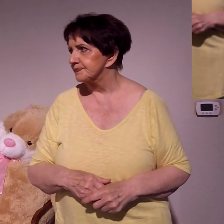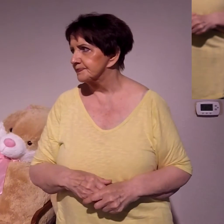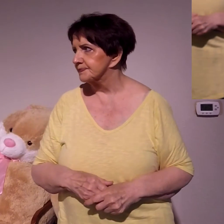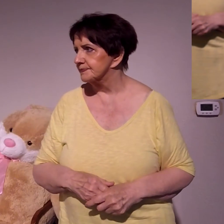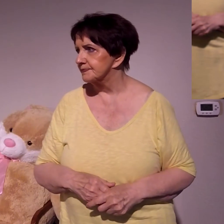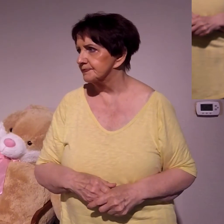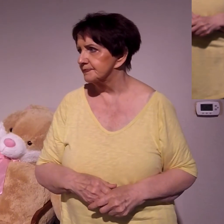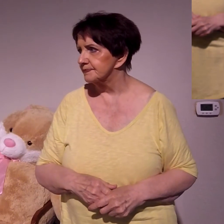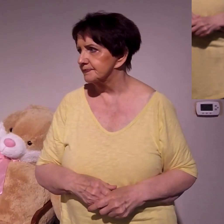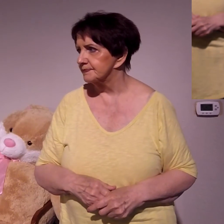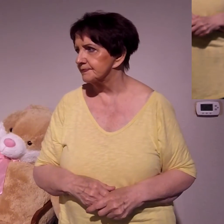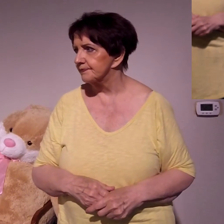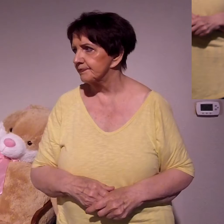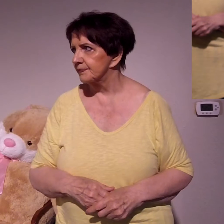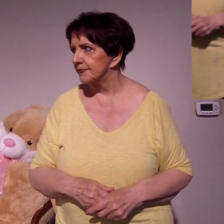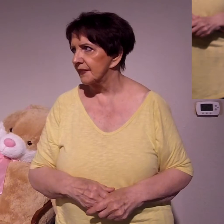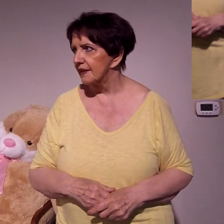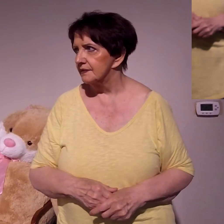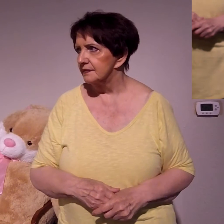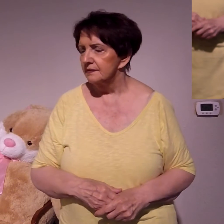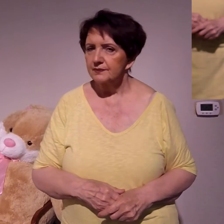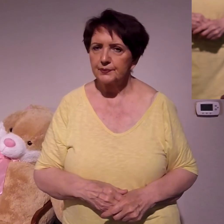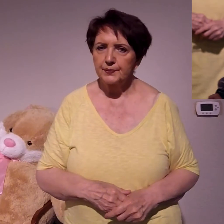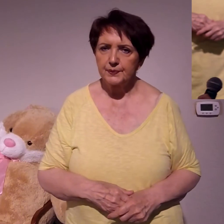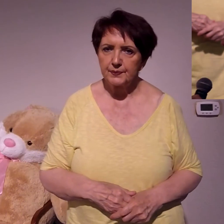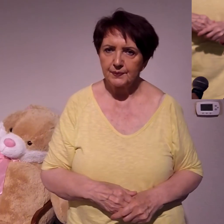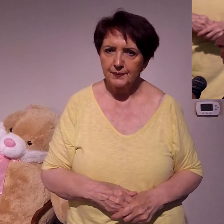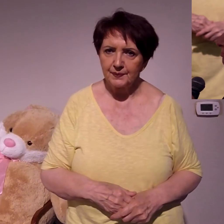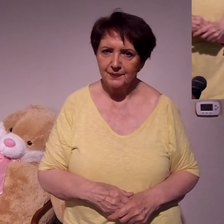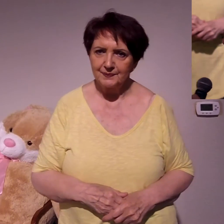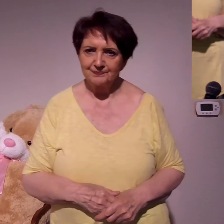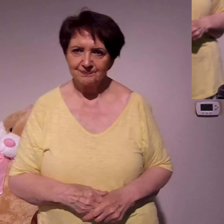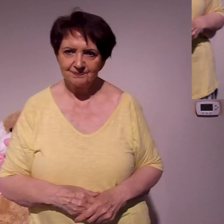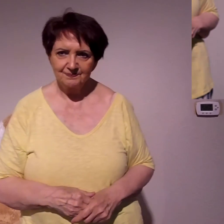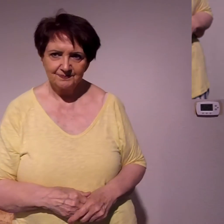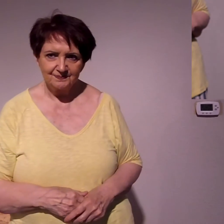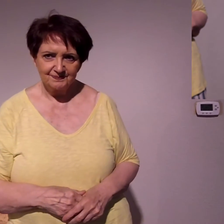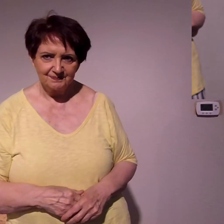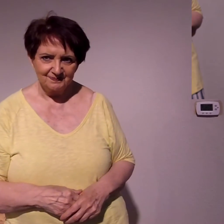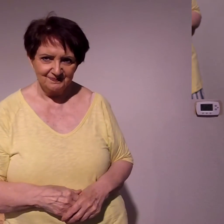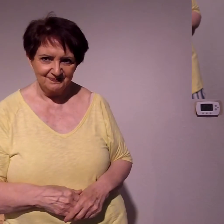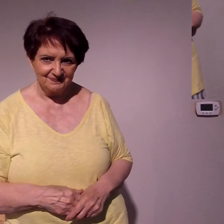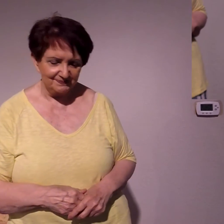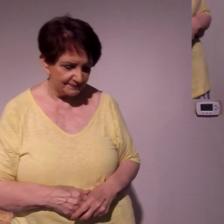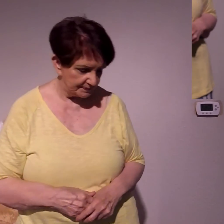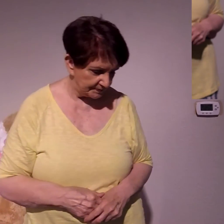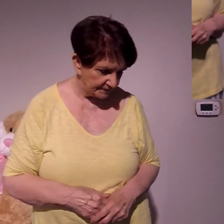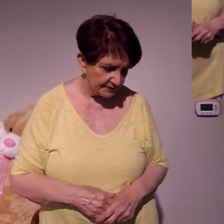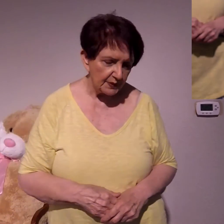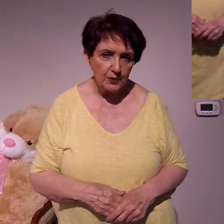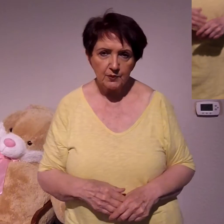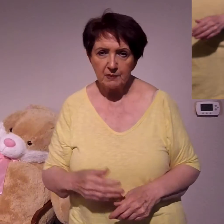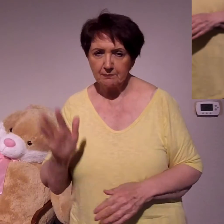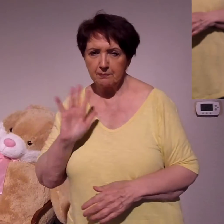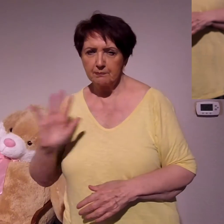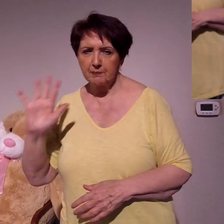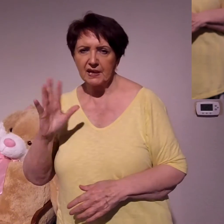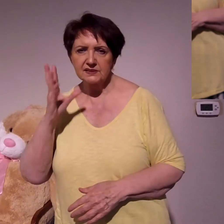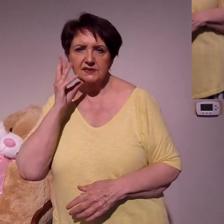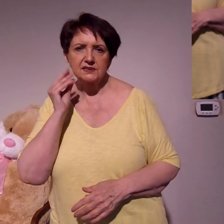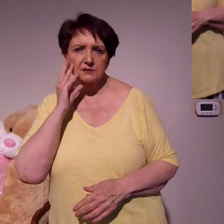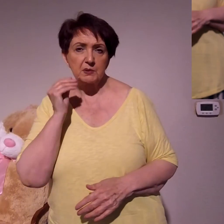and years in a cabin in the woods without a single soul, just the birds and the bees and the flowers and the trees, and would be really happy. Well, I